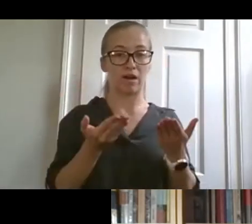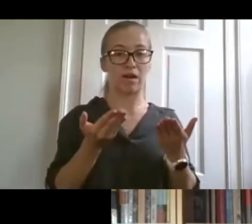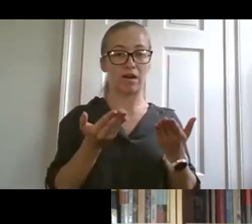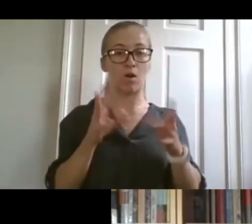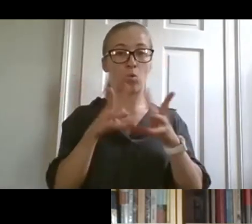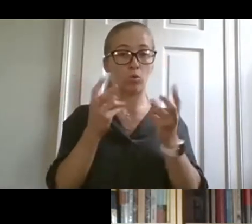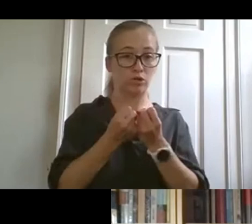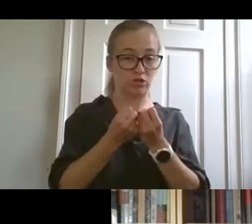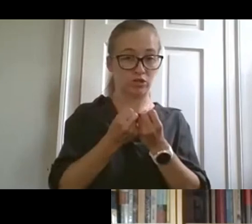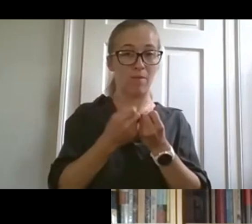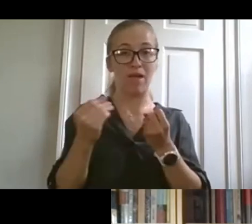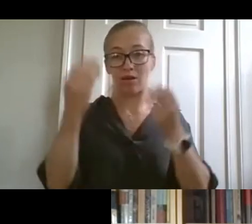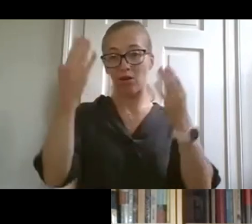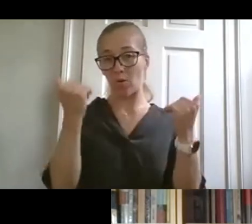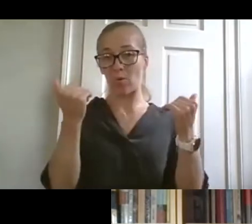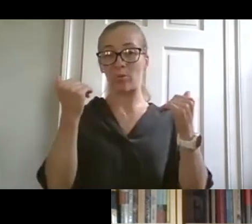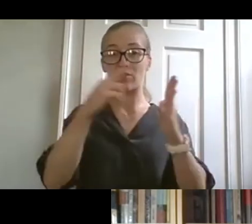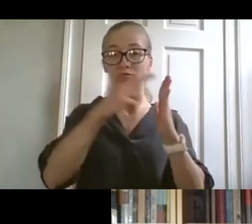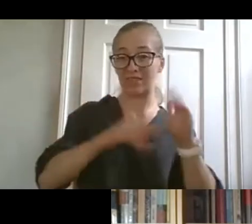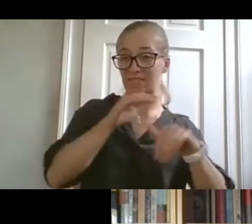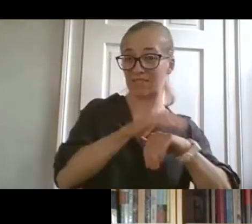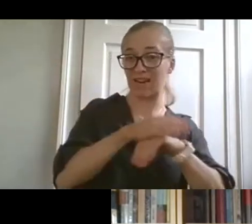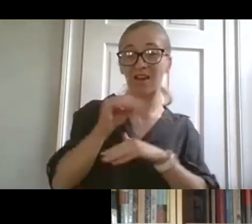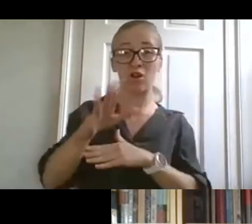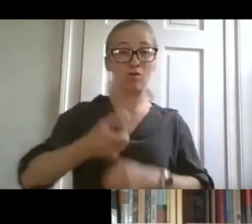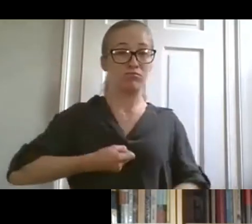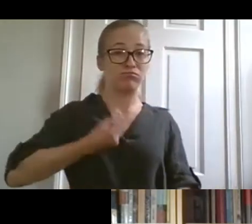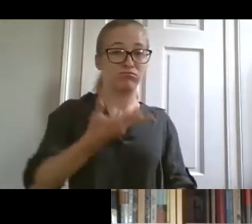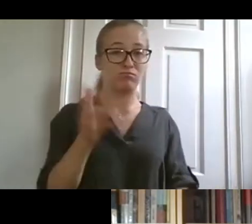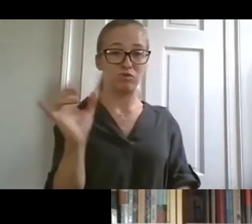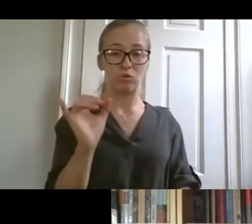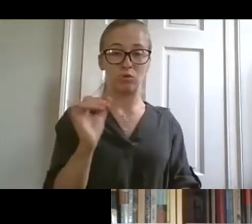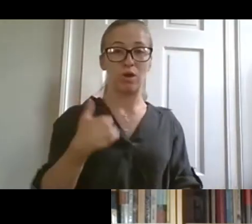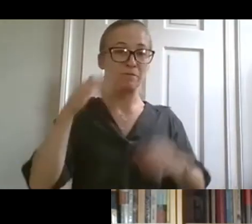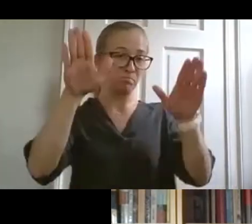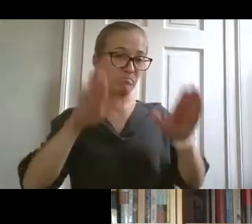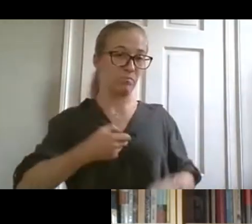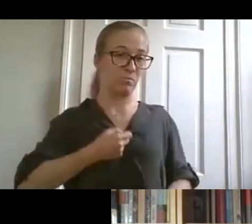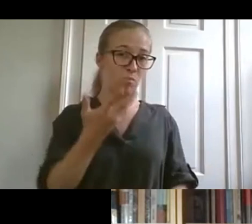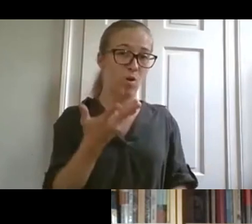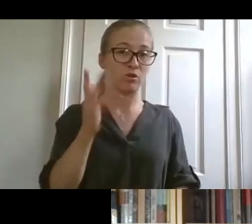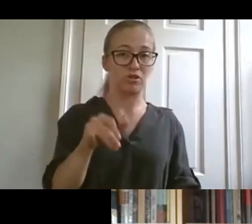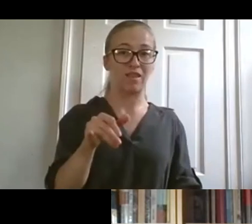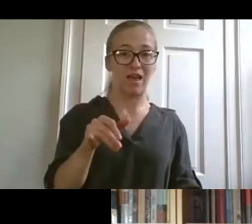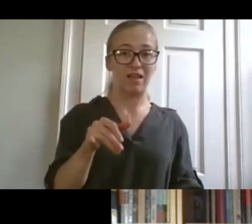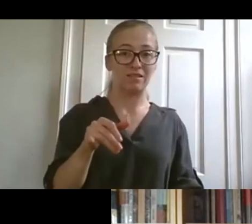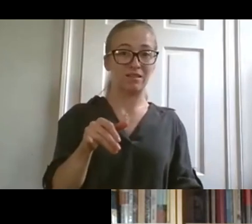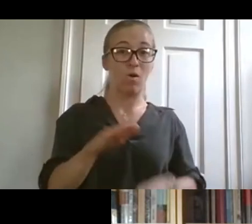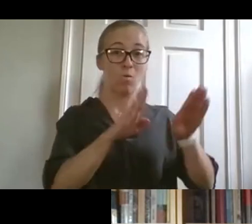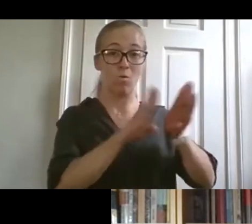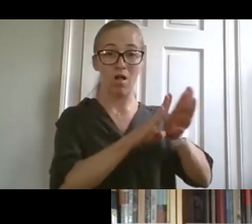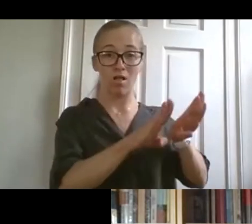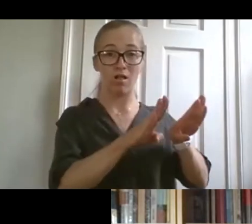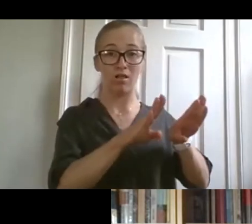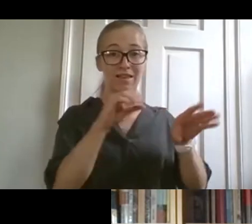workshop, and I hope the reading tonight, and her poetry as well. She has a fantastic poem that's a broadside on the wall in